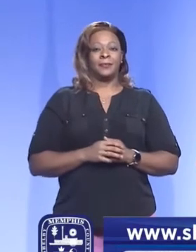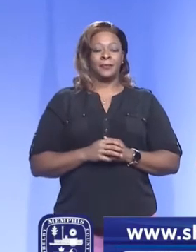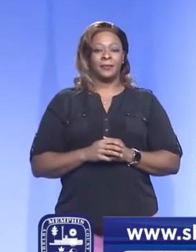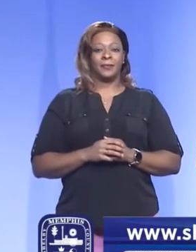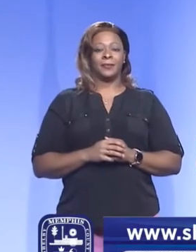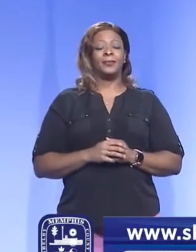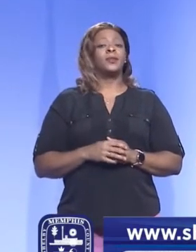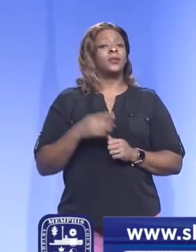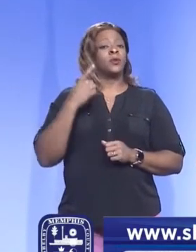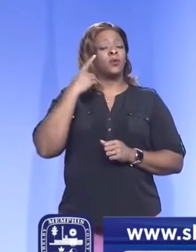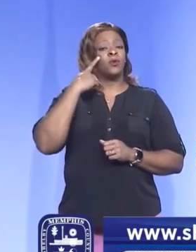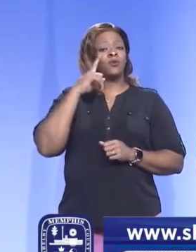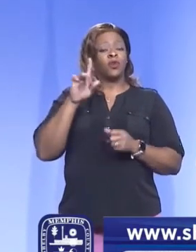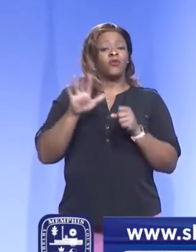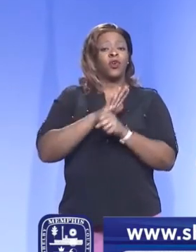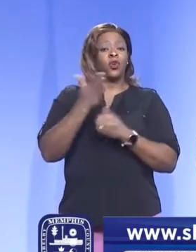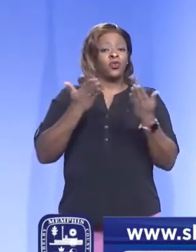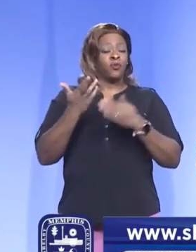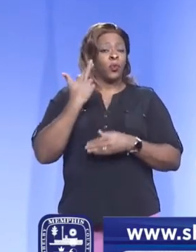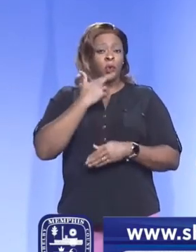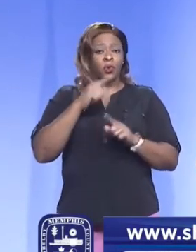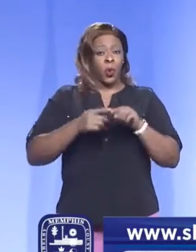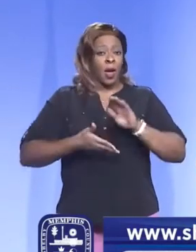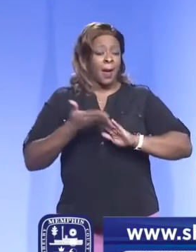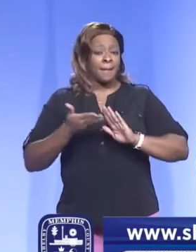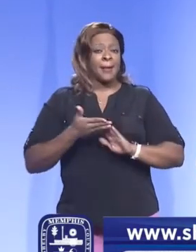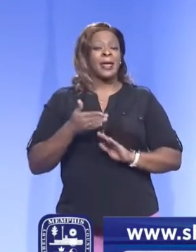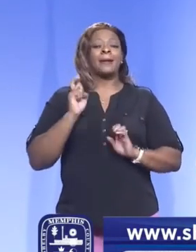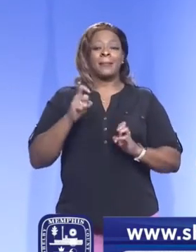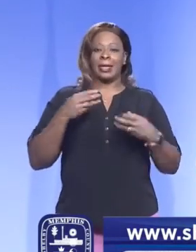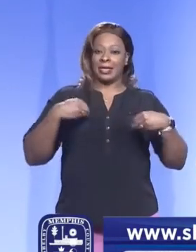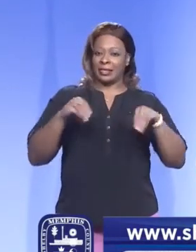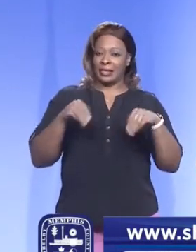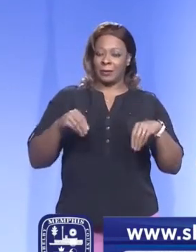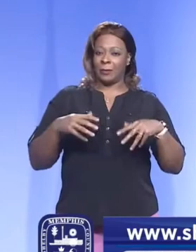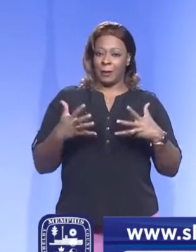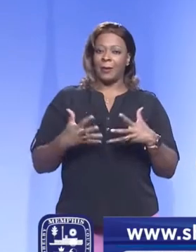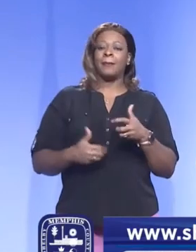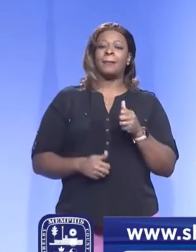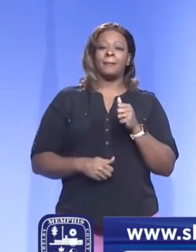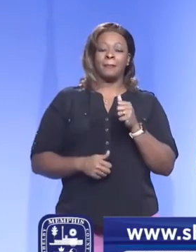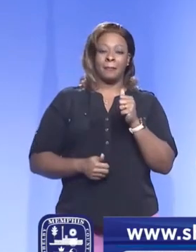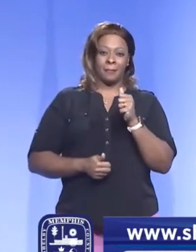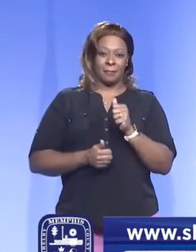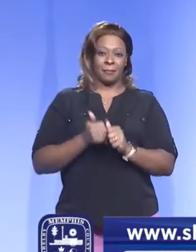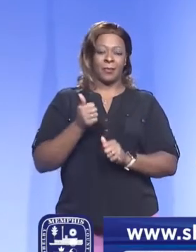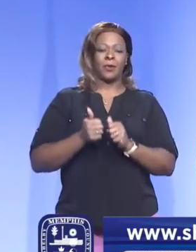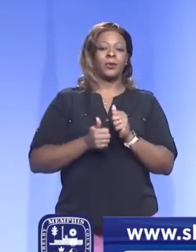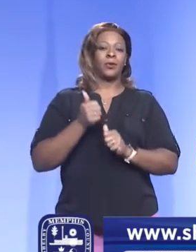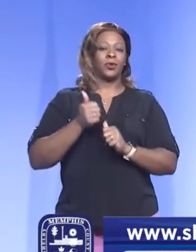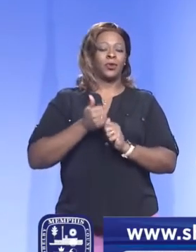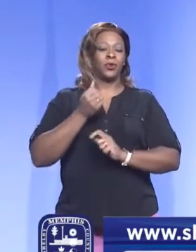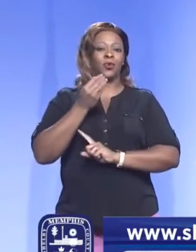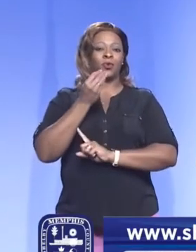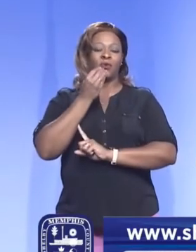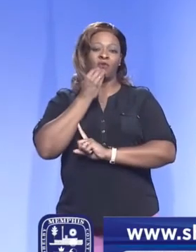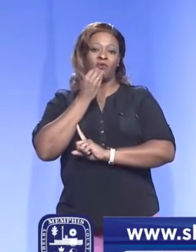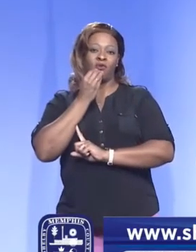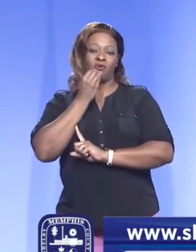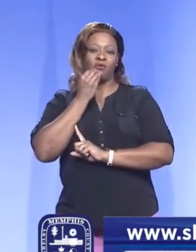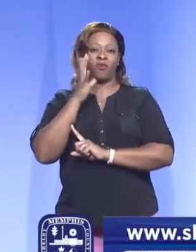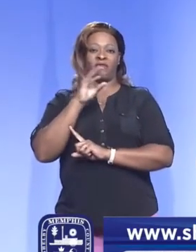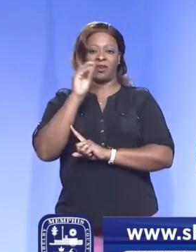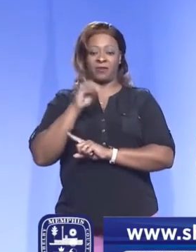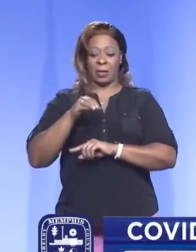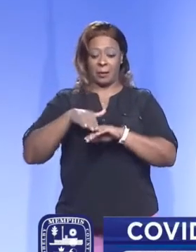In order for full service restaurants to operate, they must sell more than